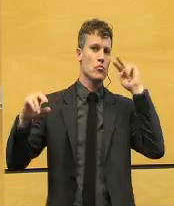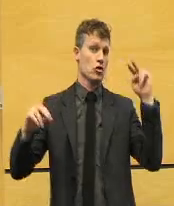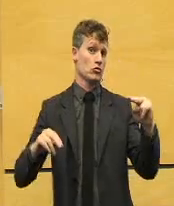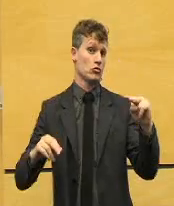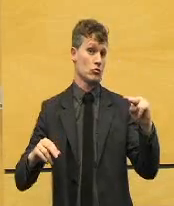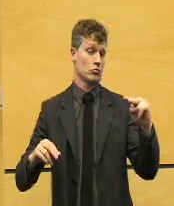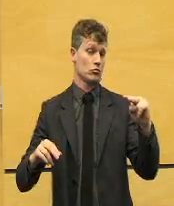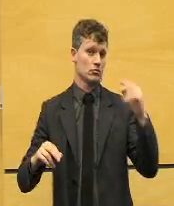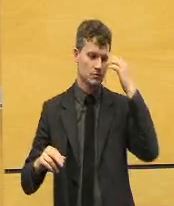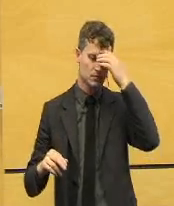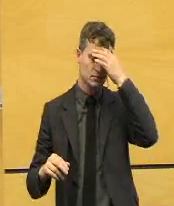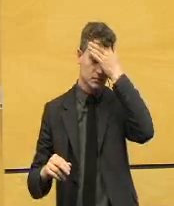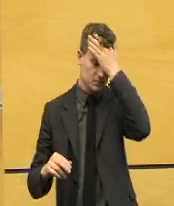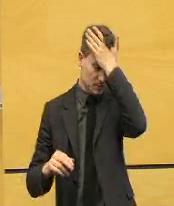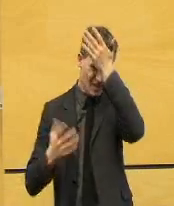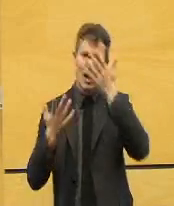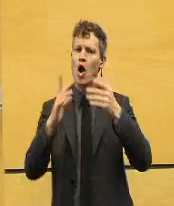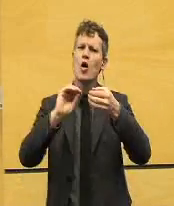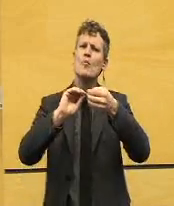that